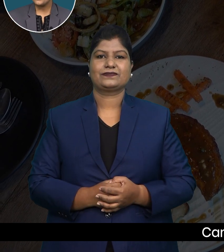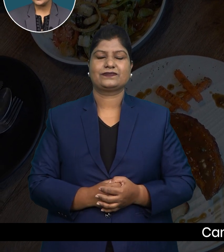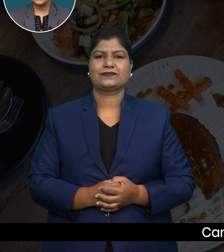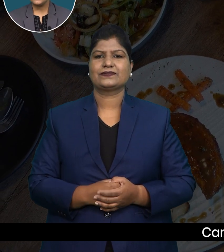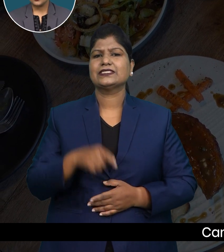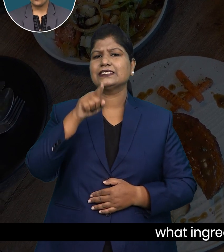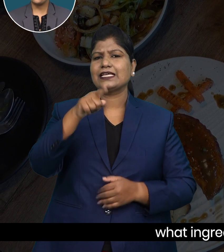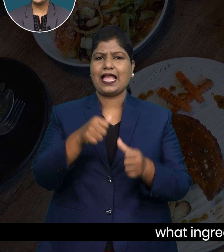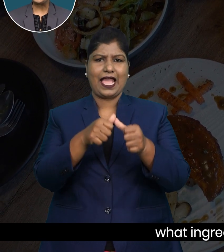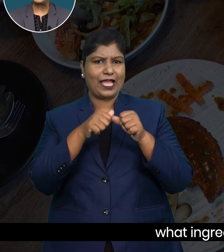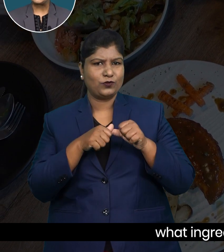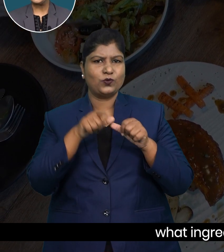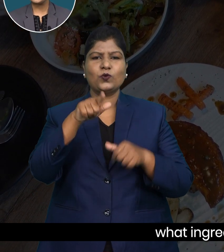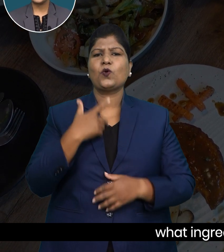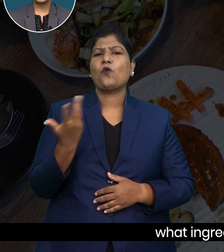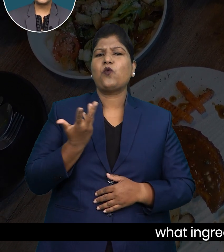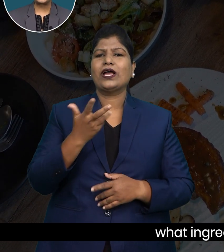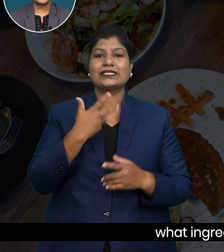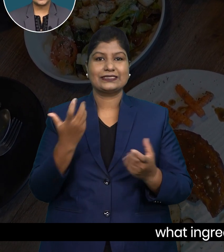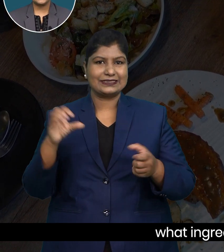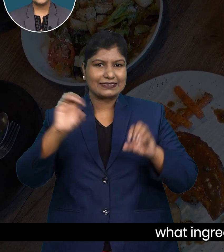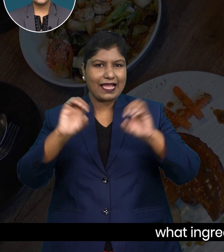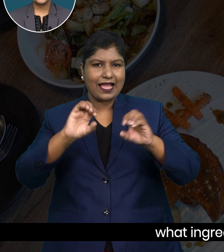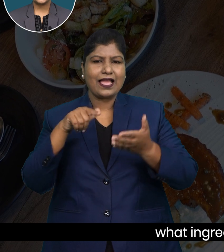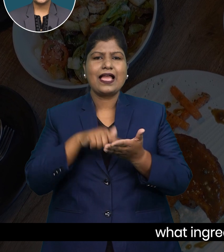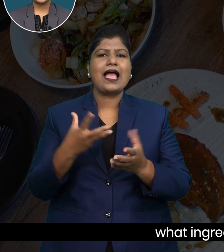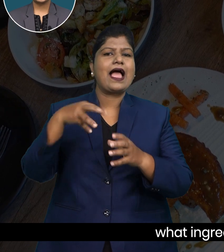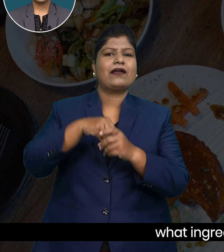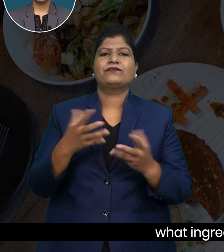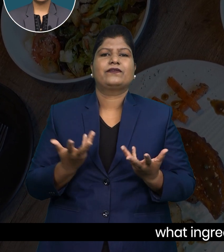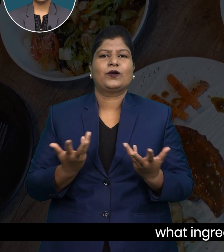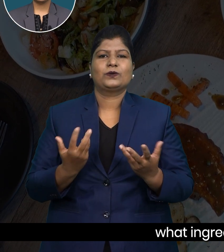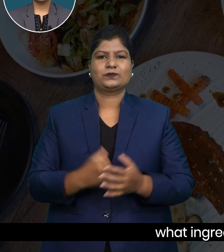Can you answer what ingredients they contain?